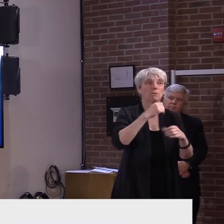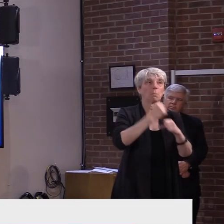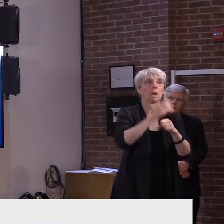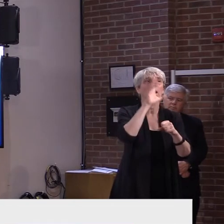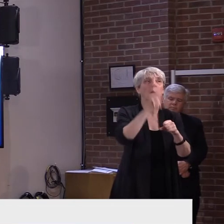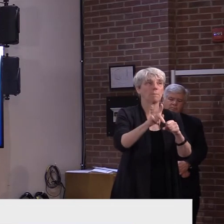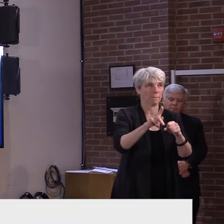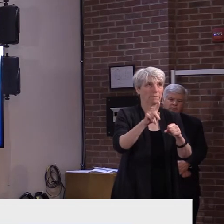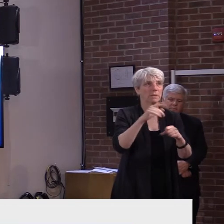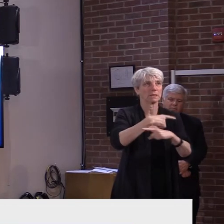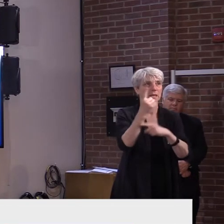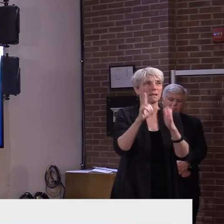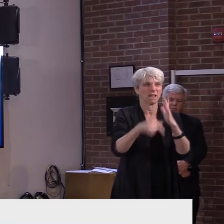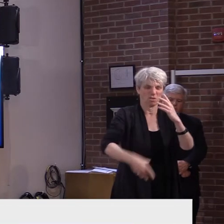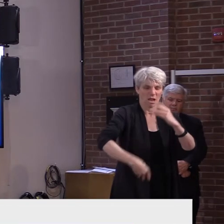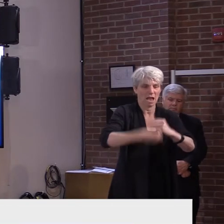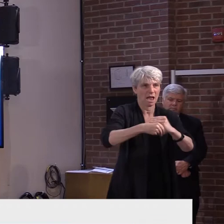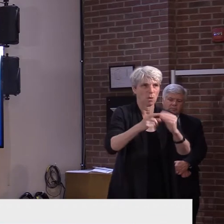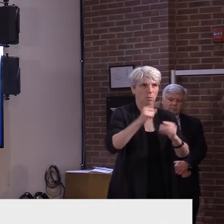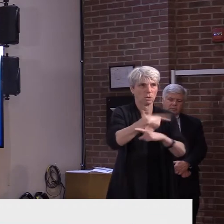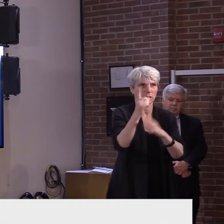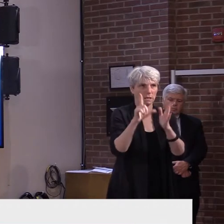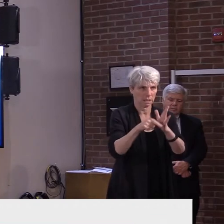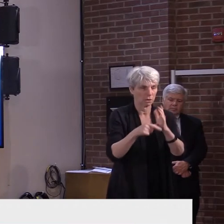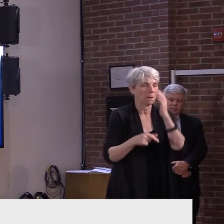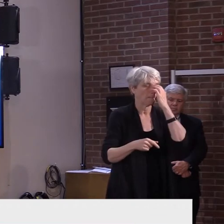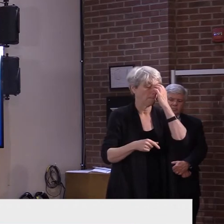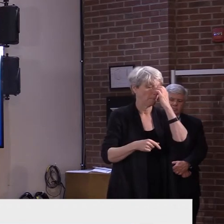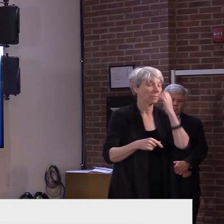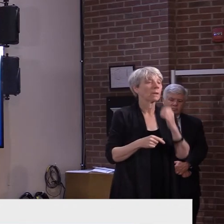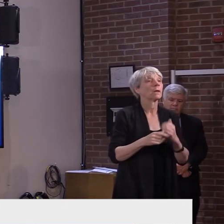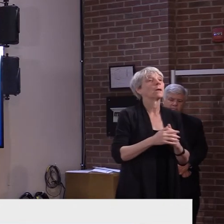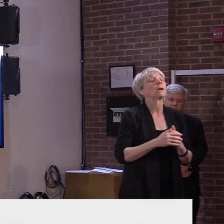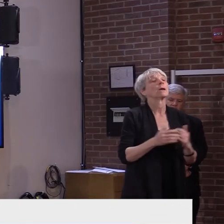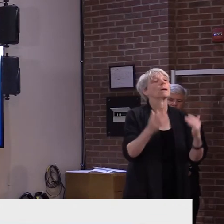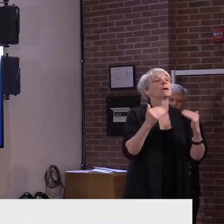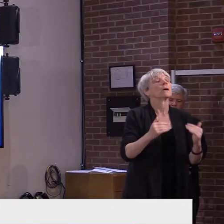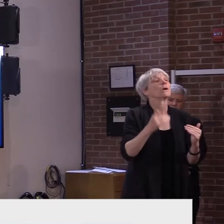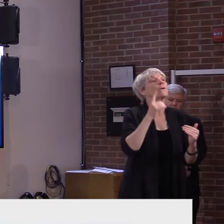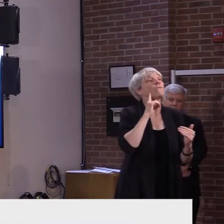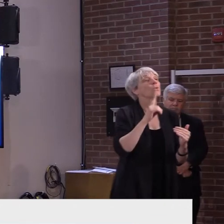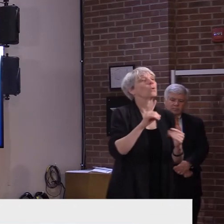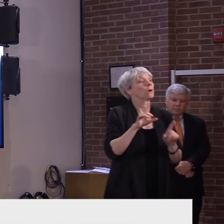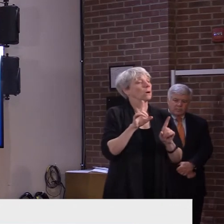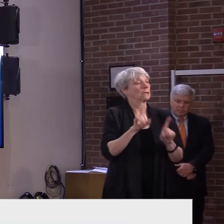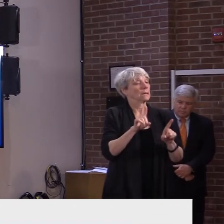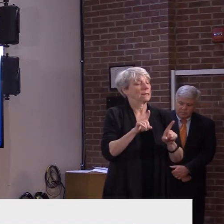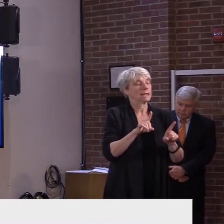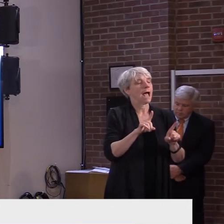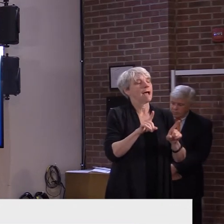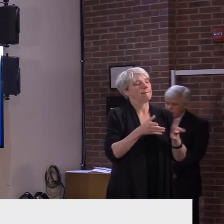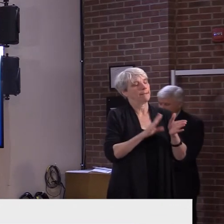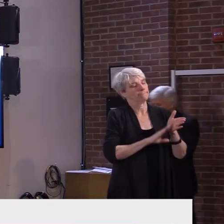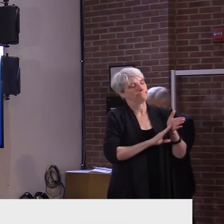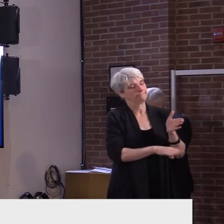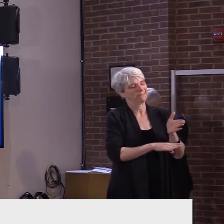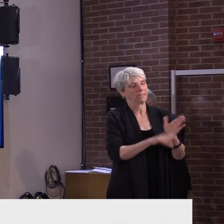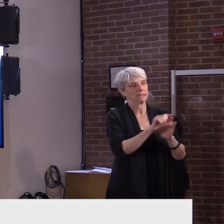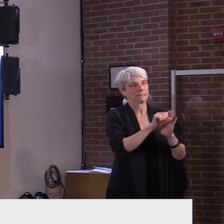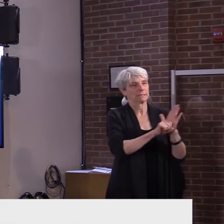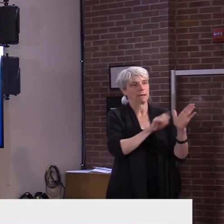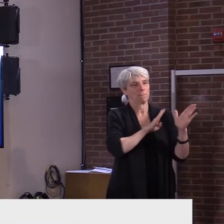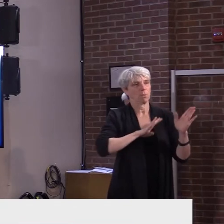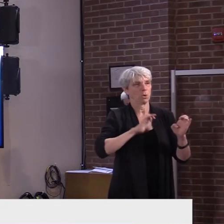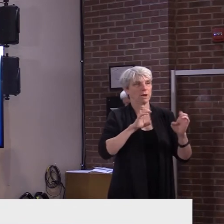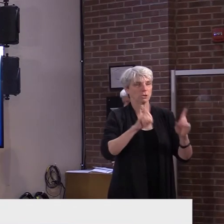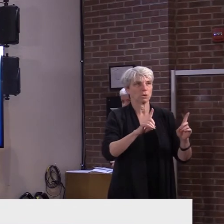as we better understand the patterns. The waiver provision for attendance is something that the state board holds. Last year, they gave